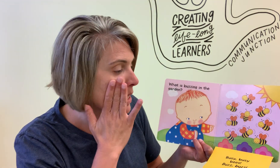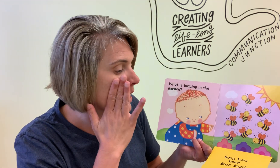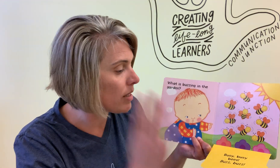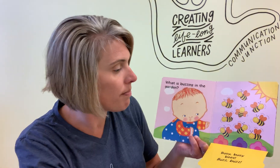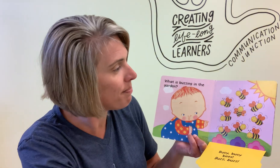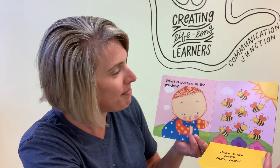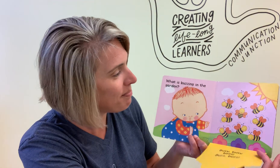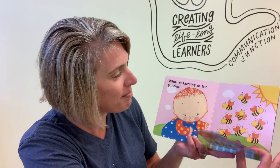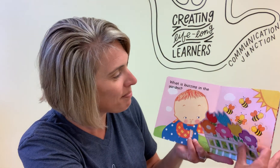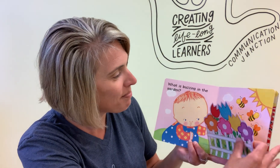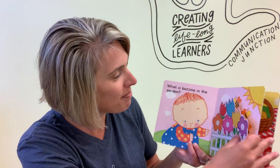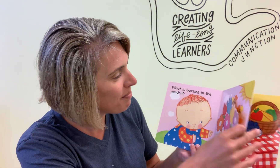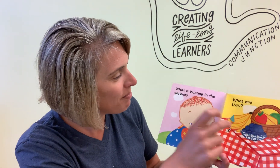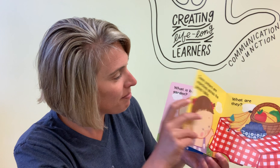bzz.